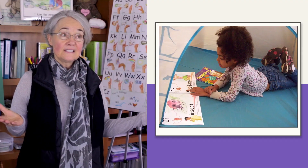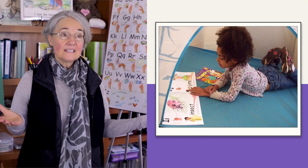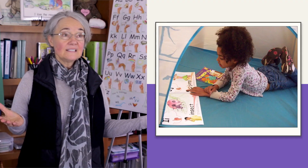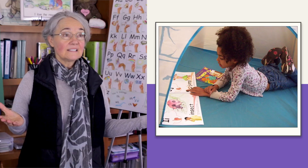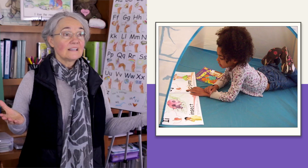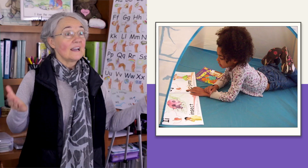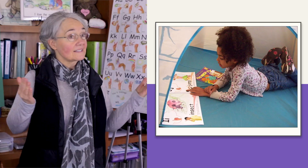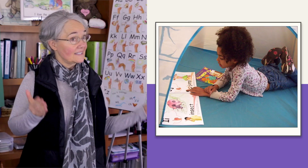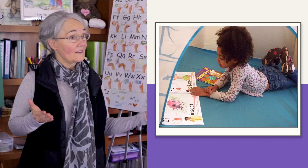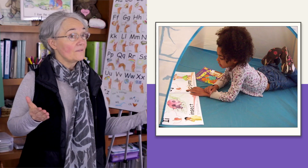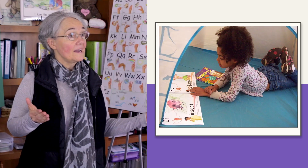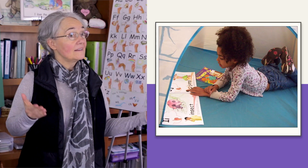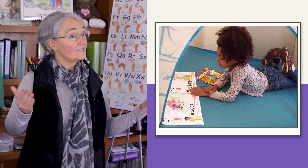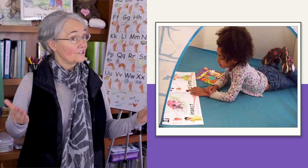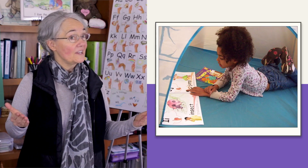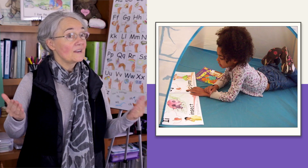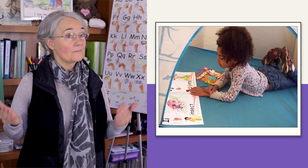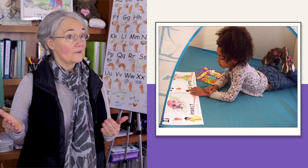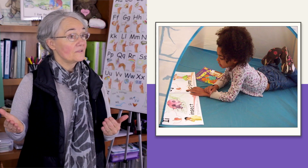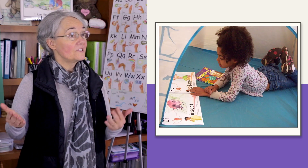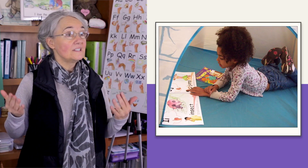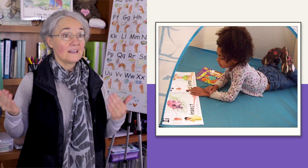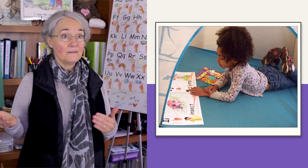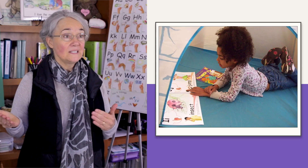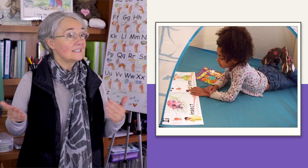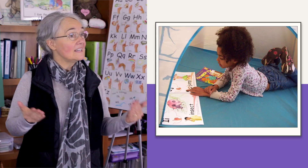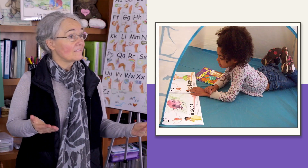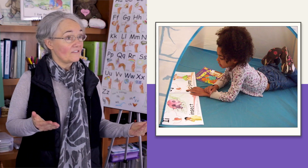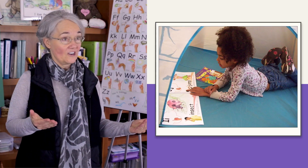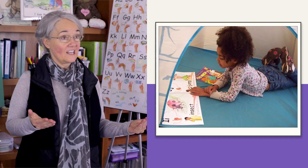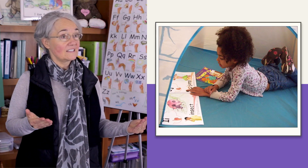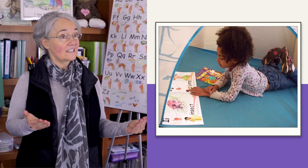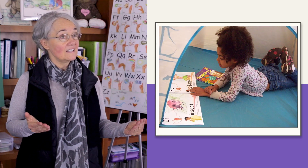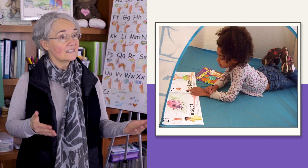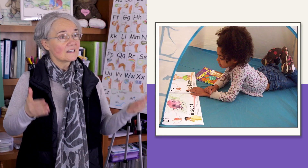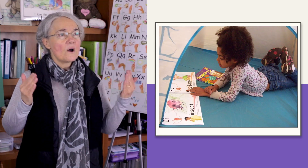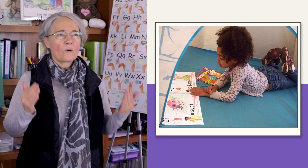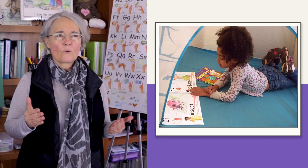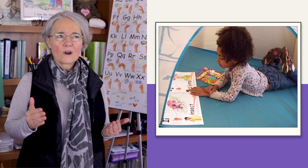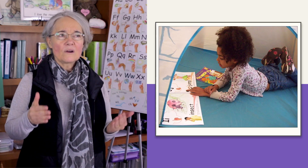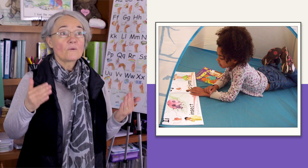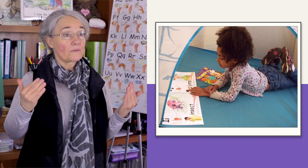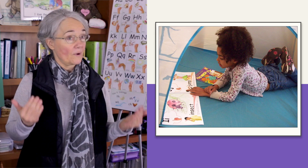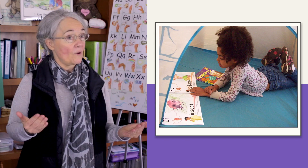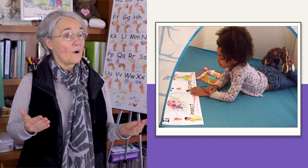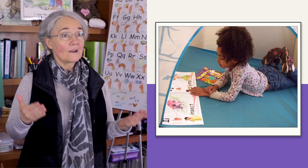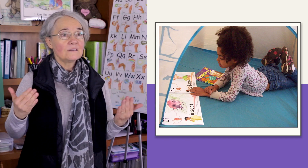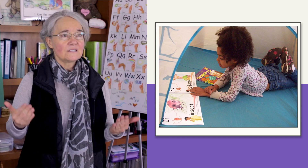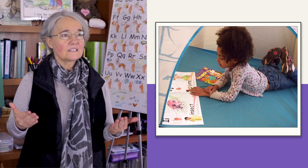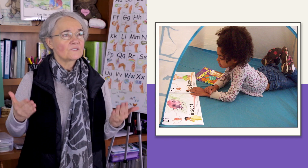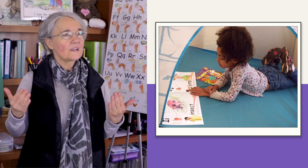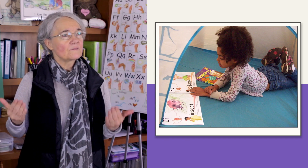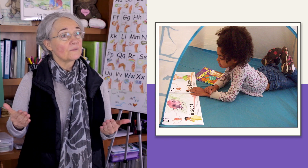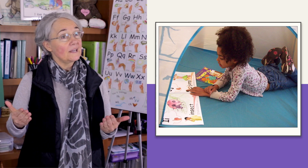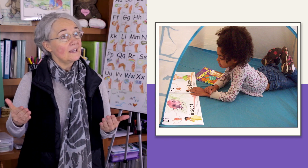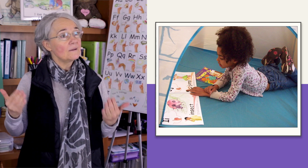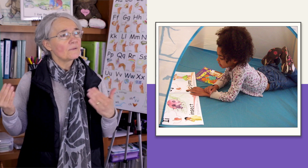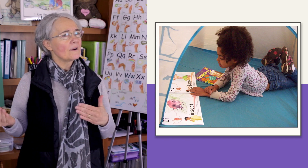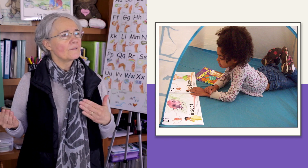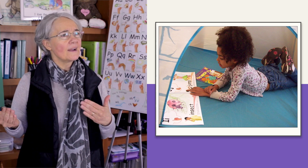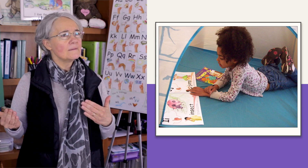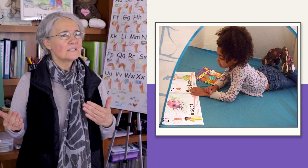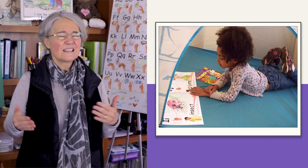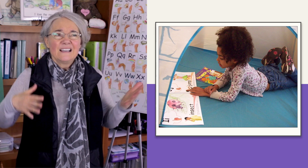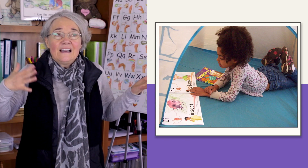How does this accelerated learning approach to ABC and phonics skills work with required district